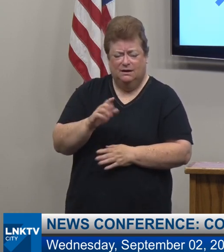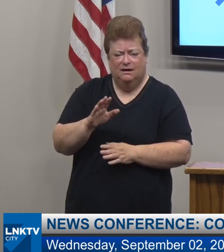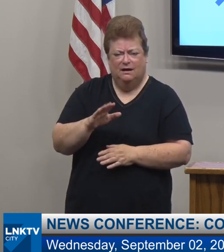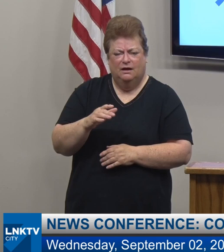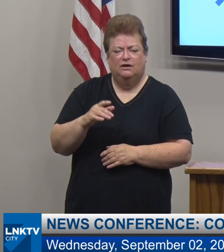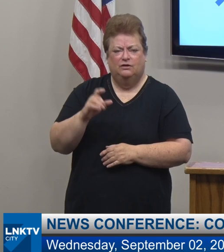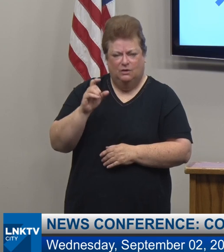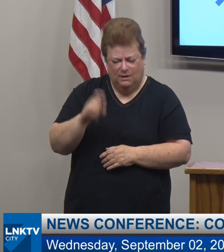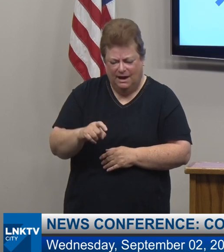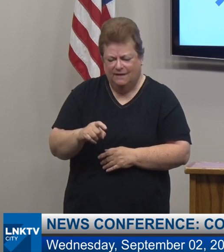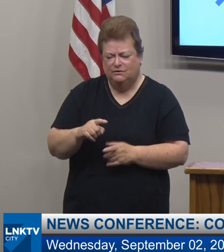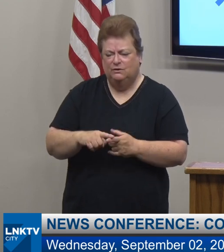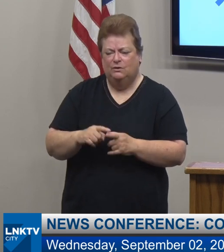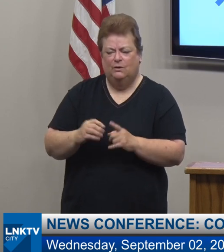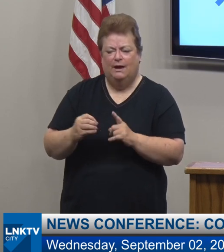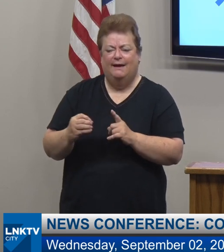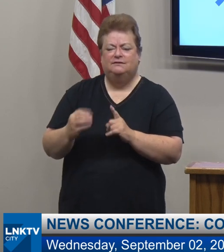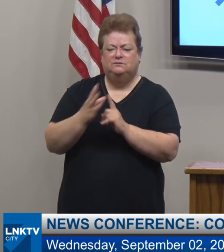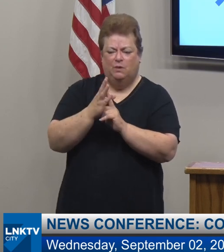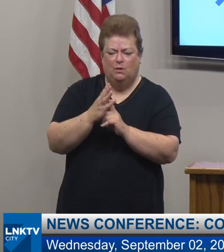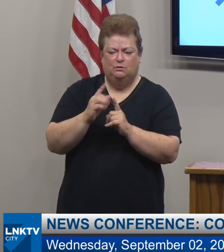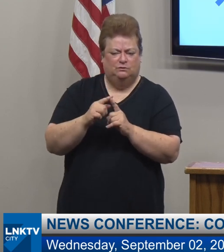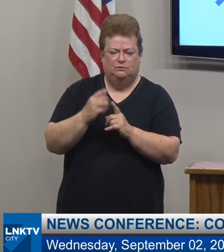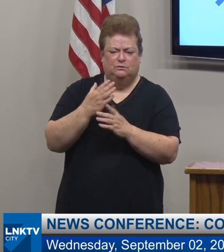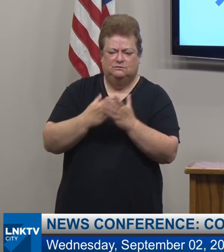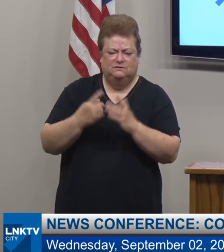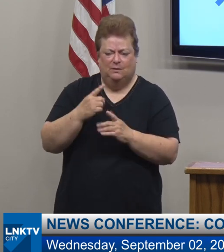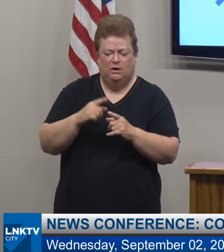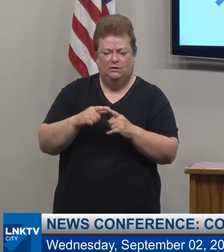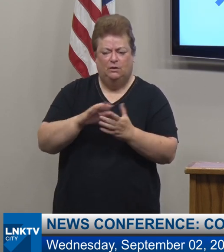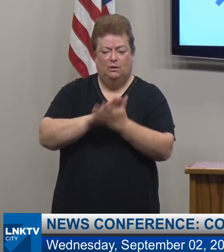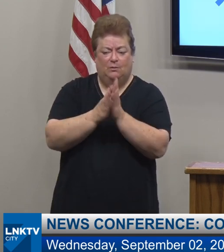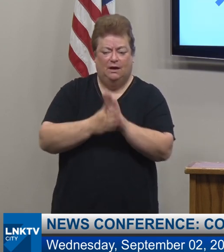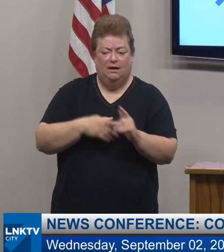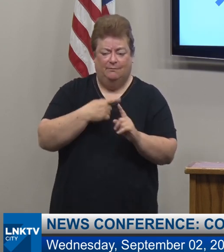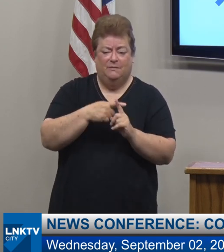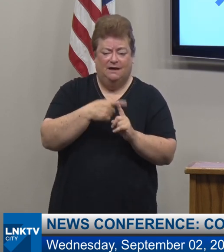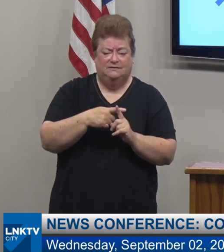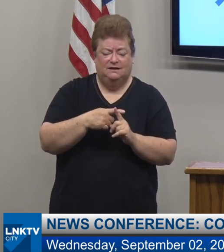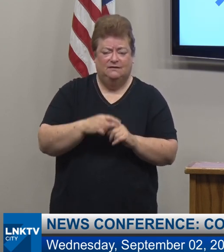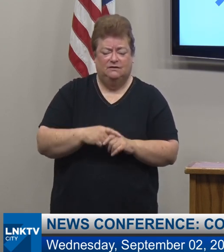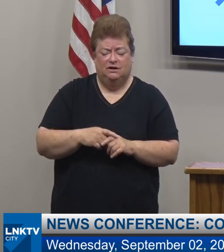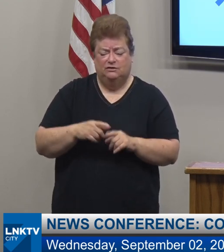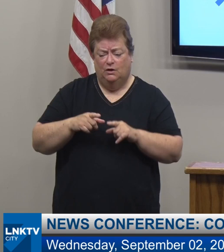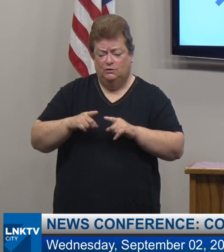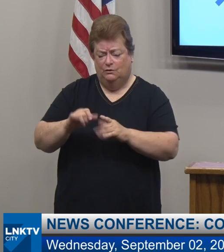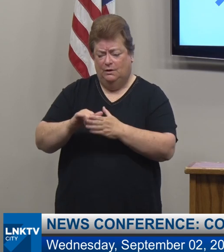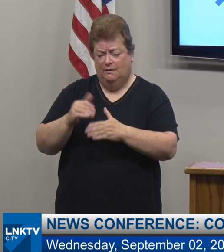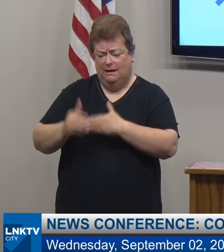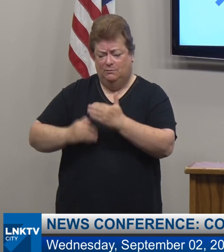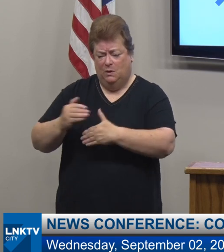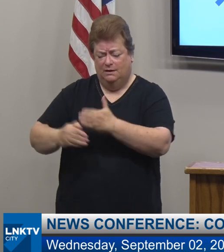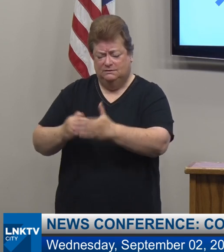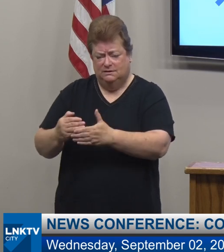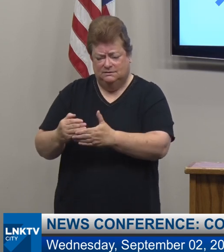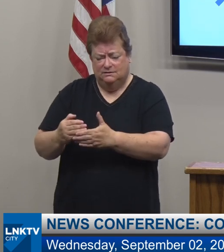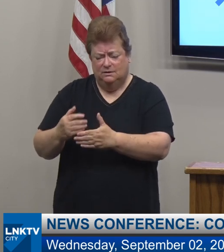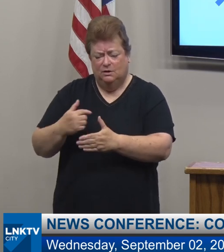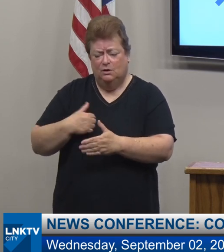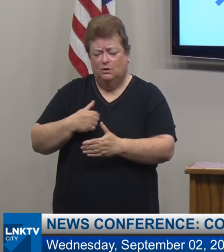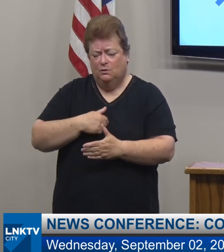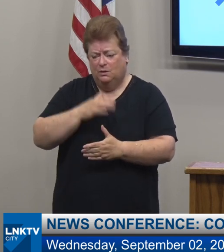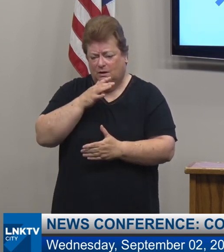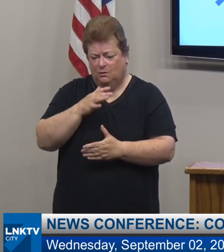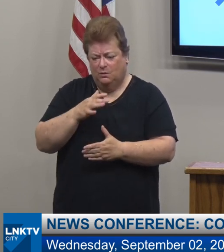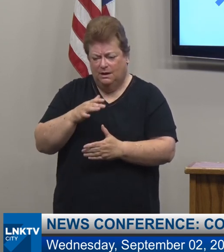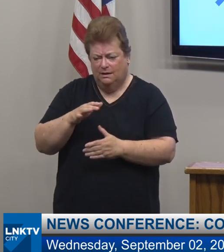to be exposed to somebody to develop, to become positive. And so during that process, eventually we tie all